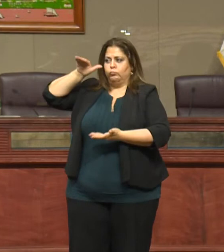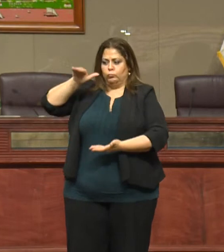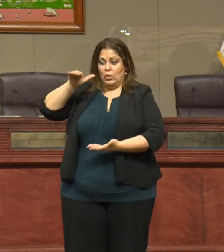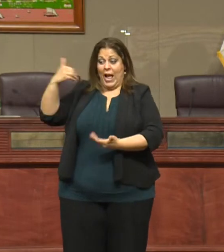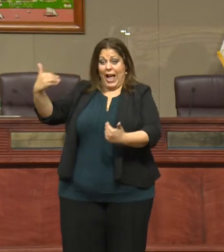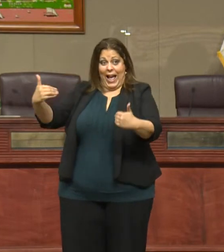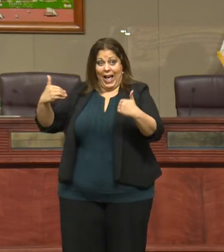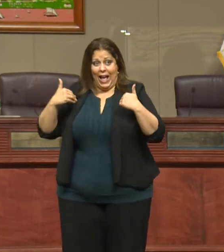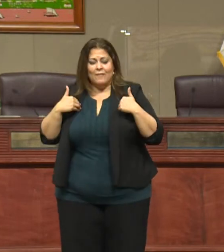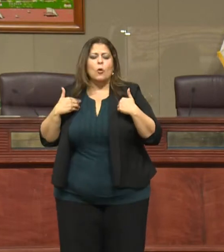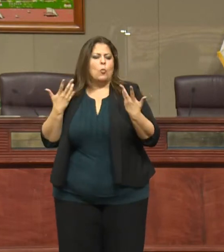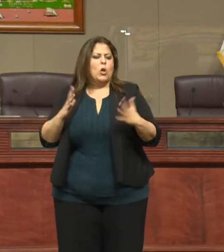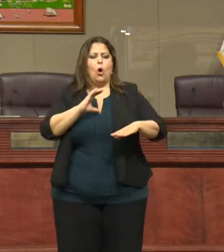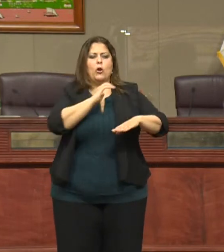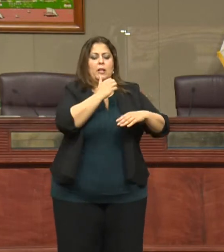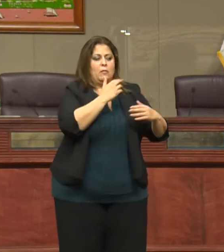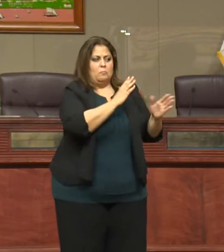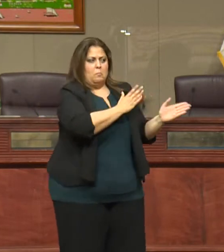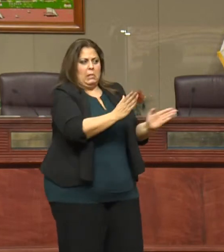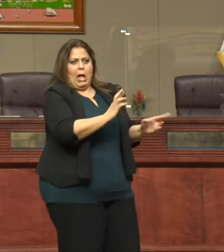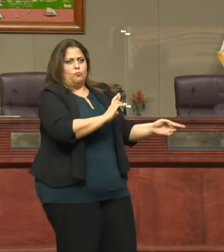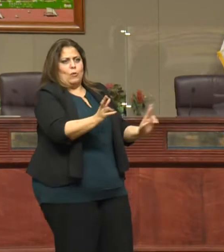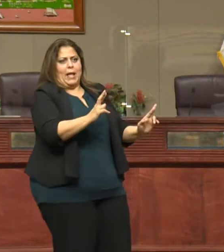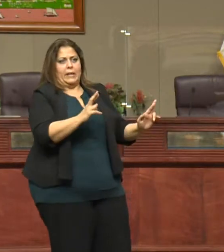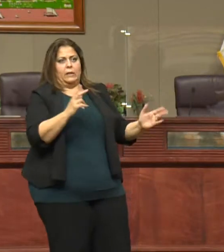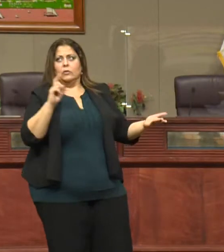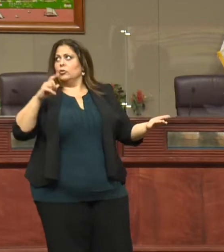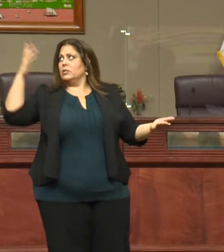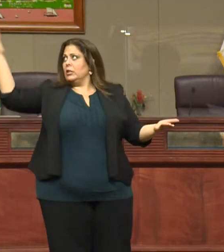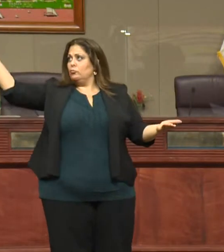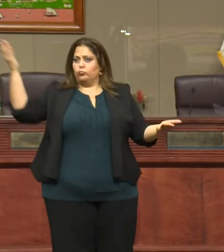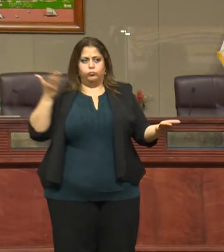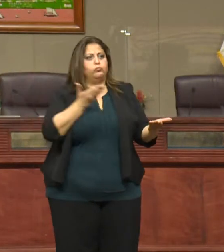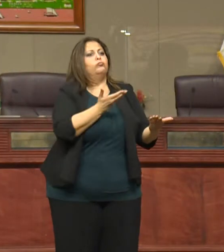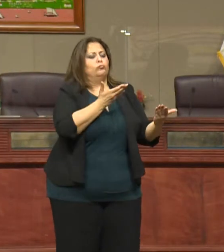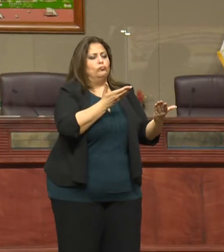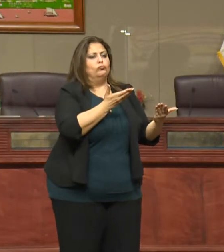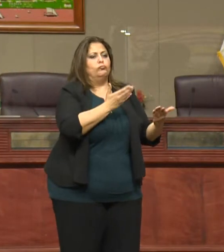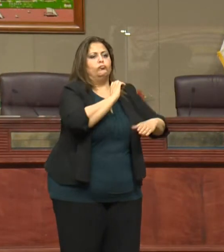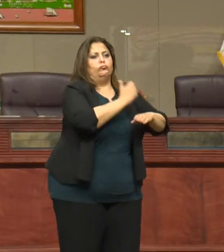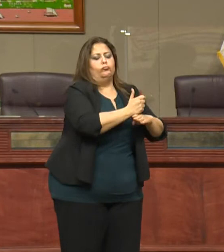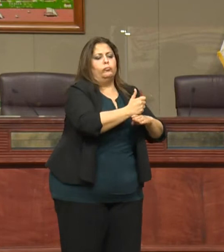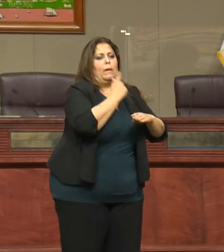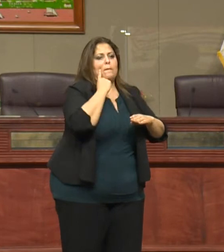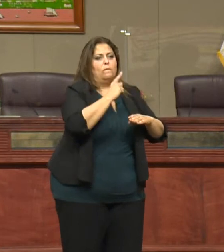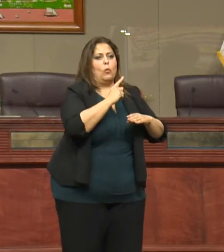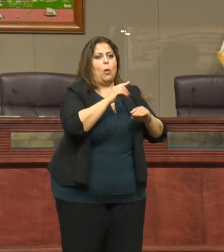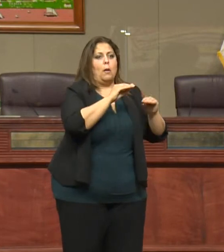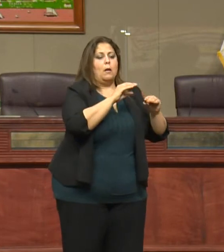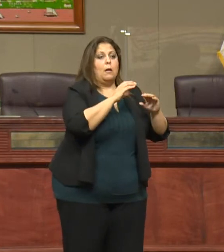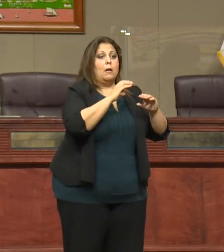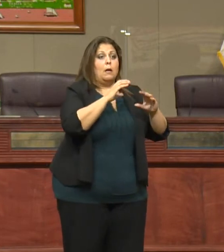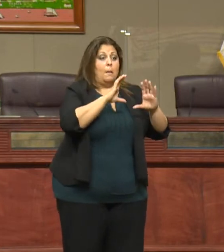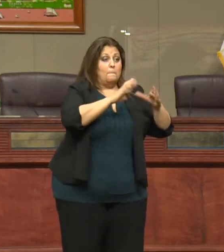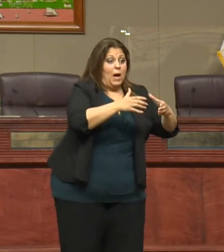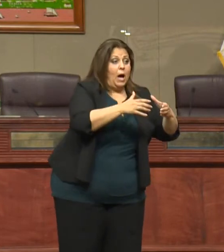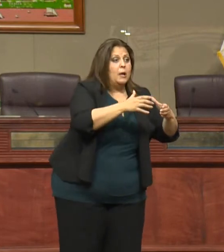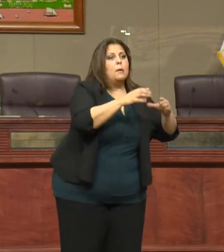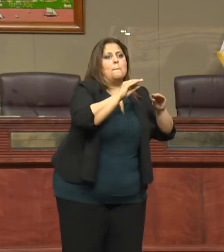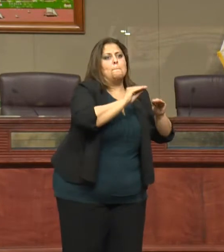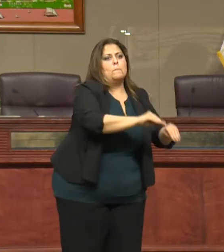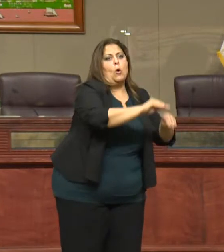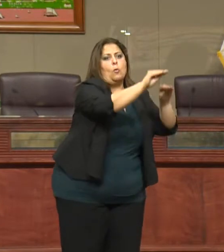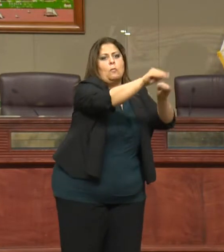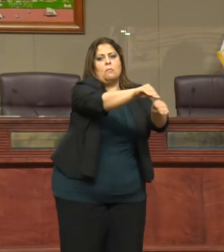of action here in Orange County where we will do mobile pods. We're going to strategically go